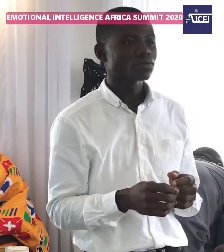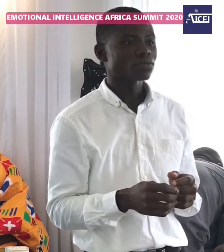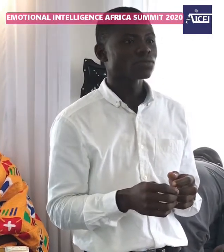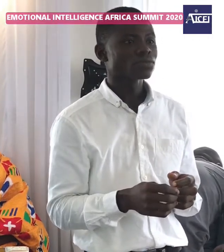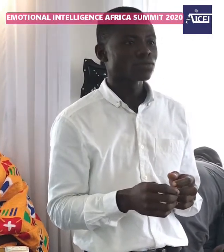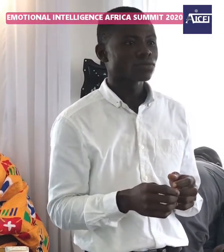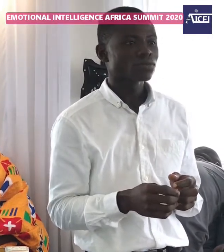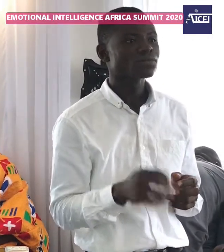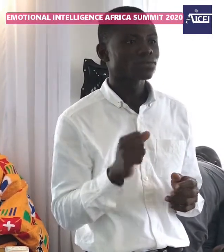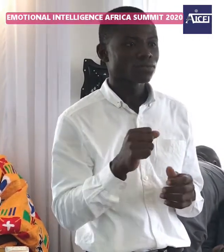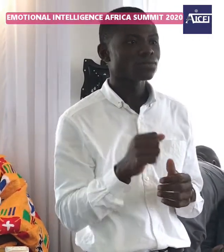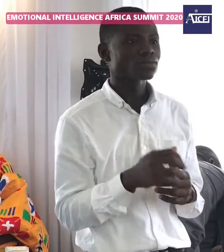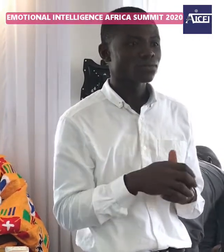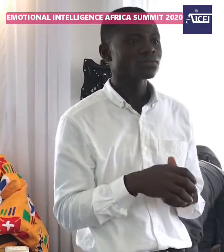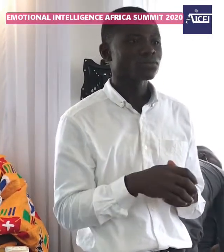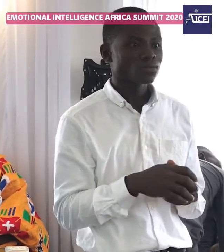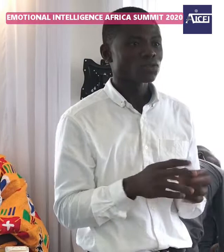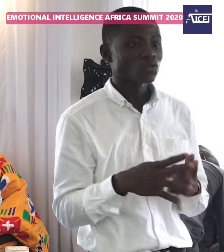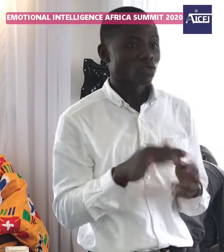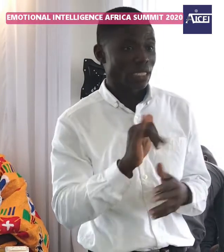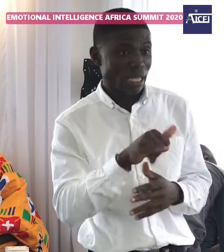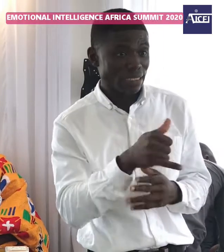at home.